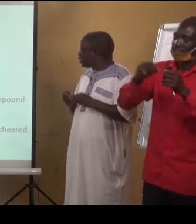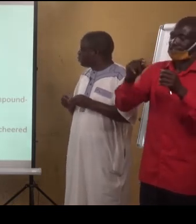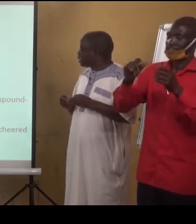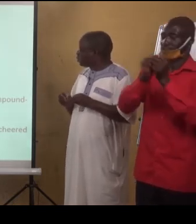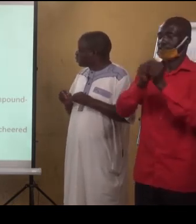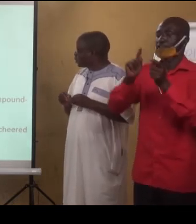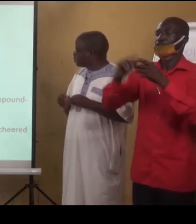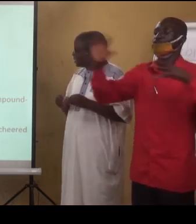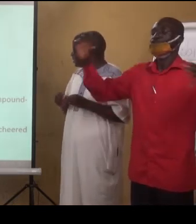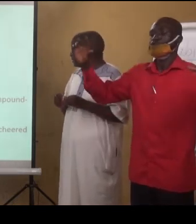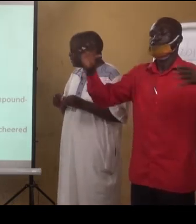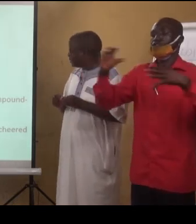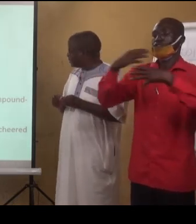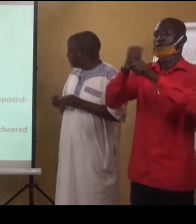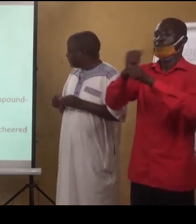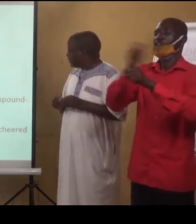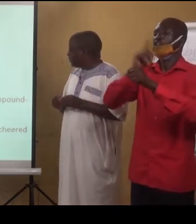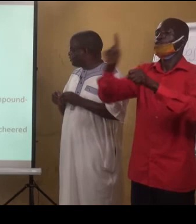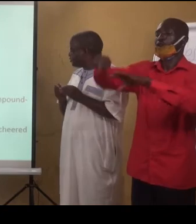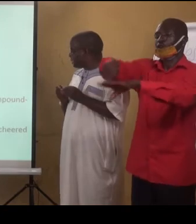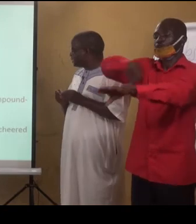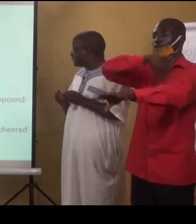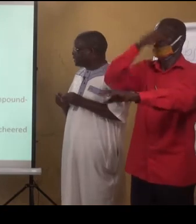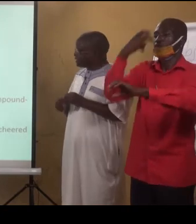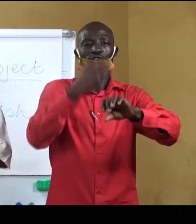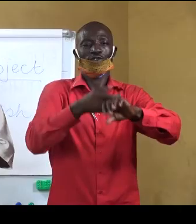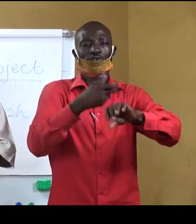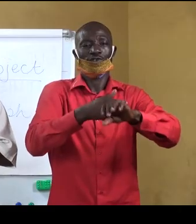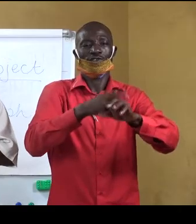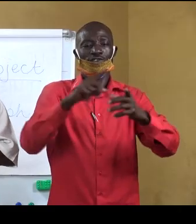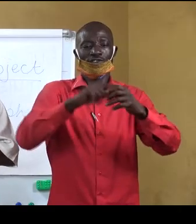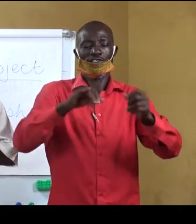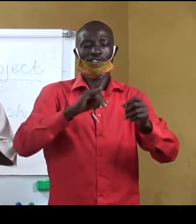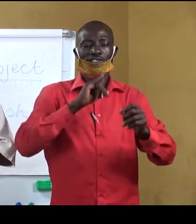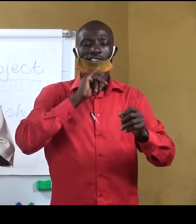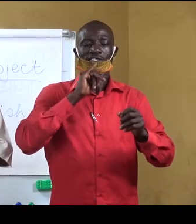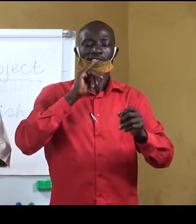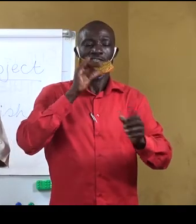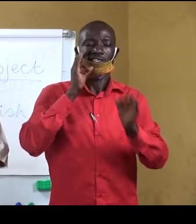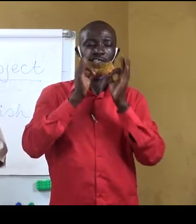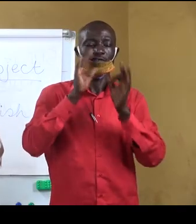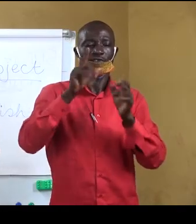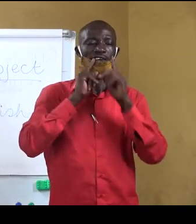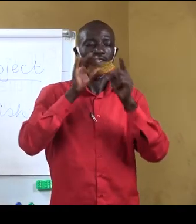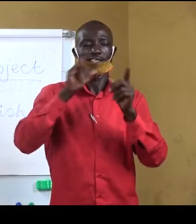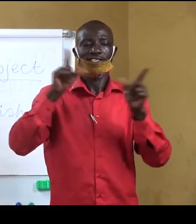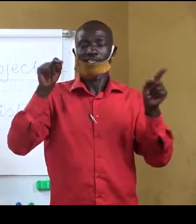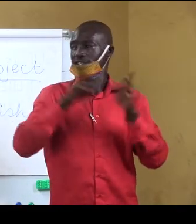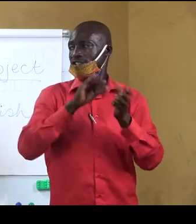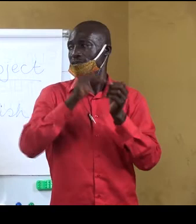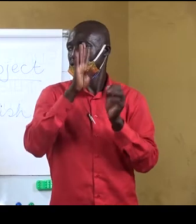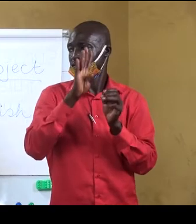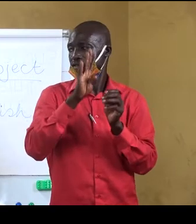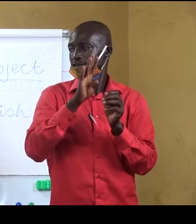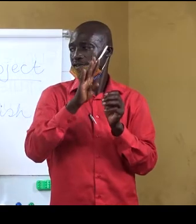a compound complex sentence. If your answer is like this, number 4, then you